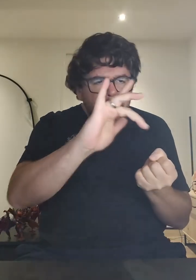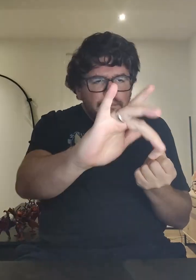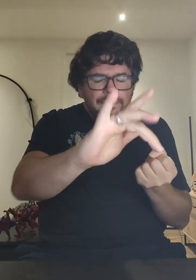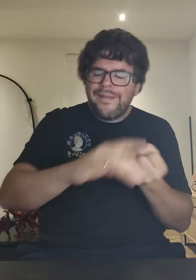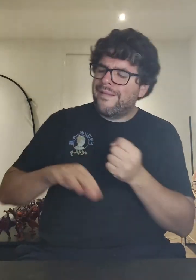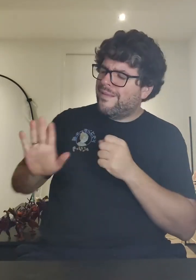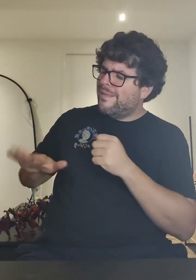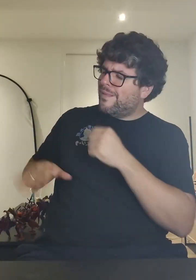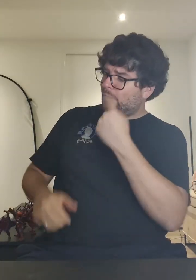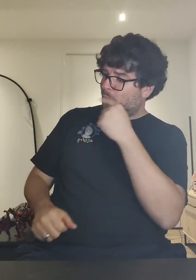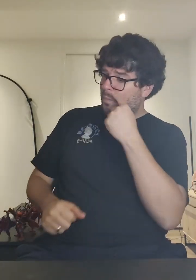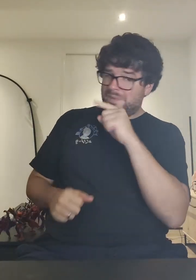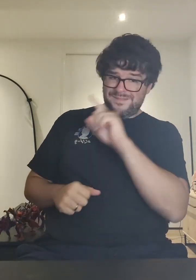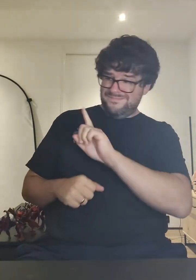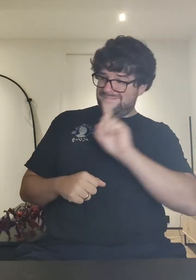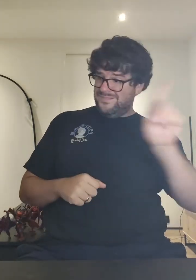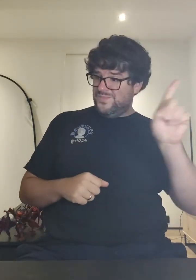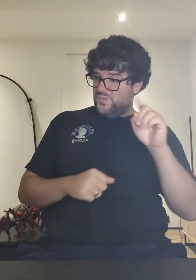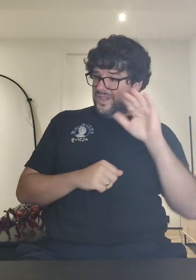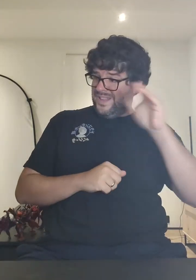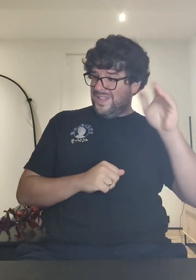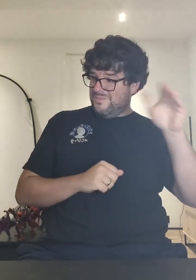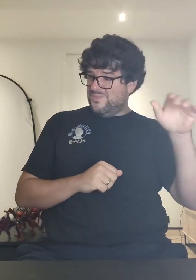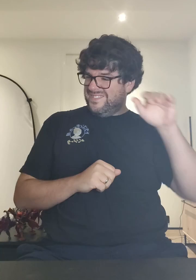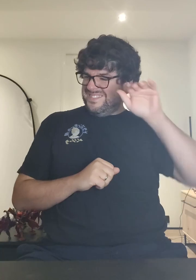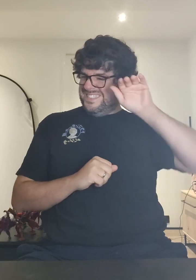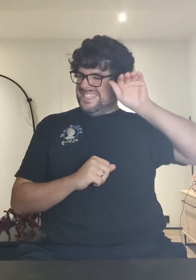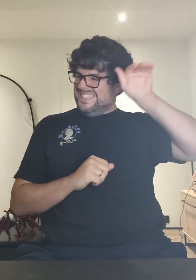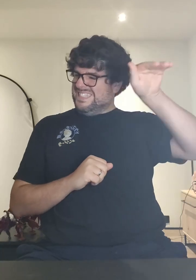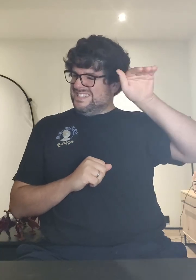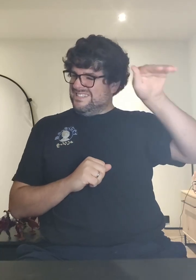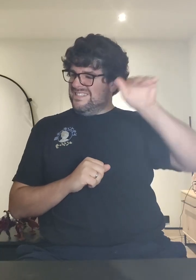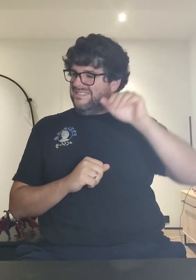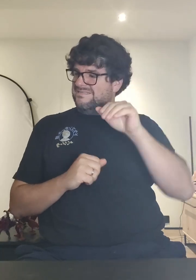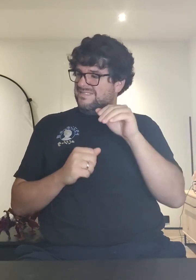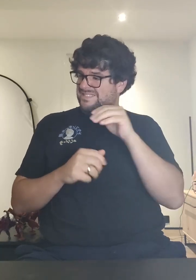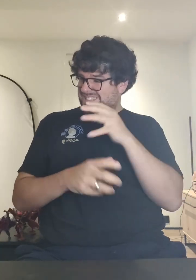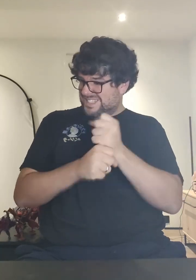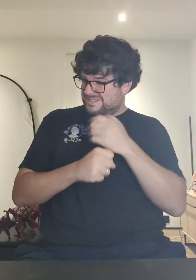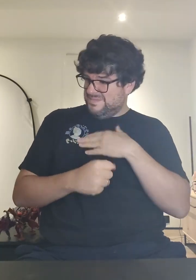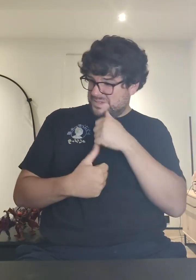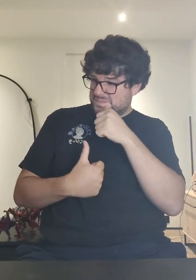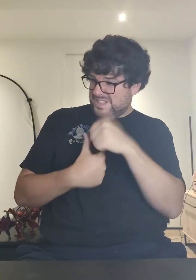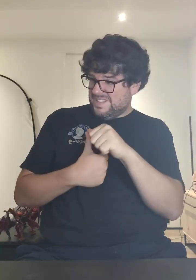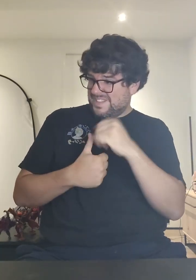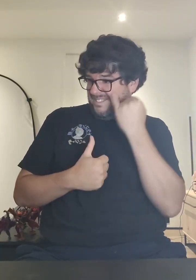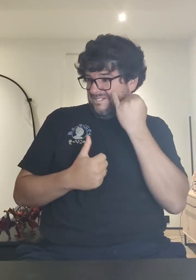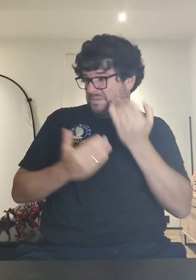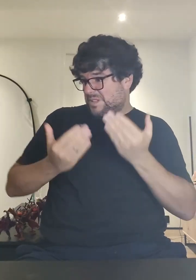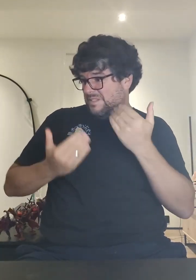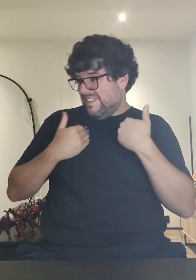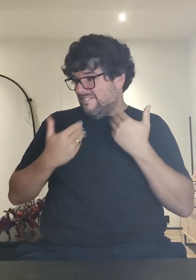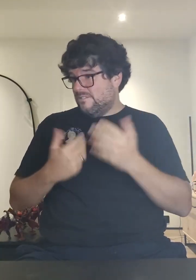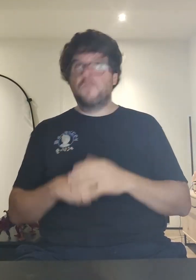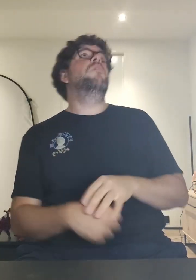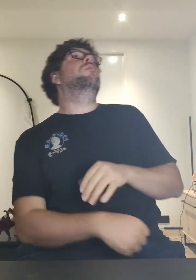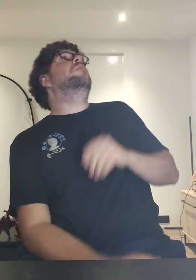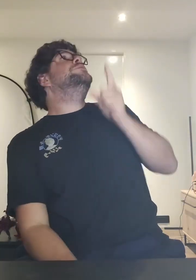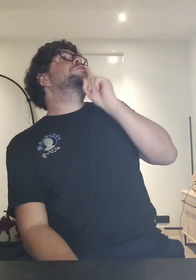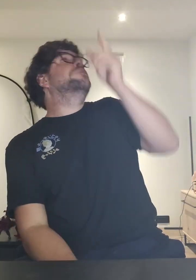my mailbox and it was empty. Would you mind going over to the neighbor and asking if maybe they possibly got my